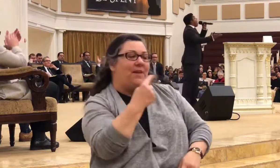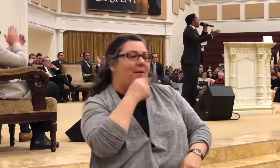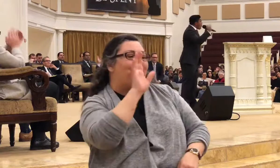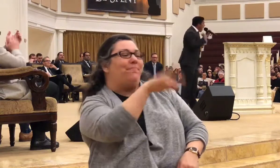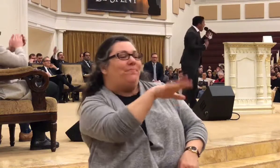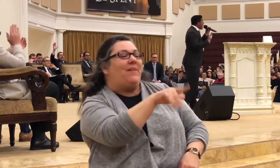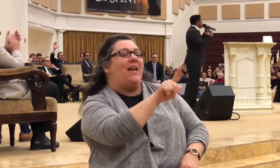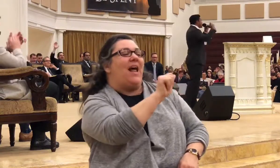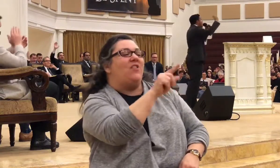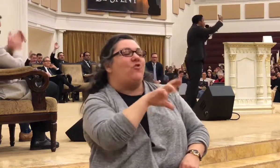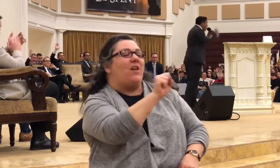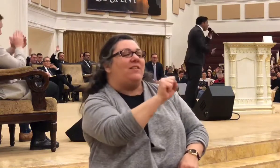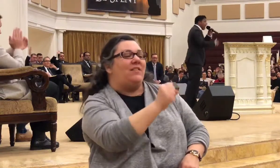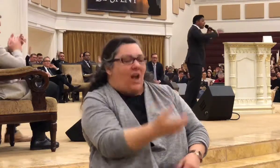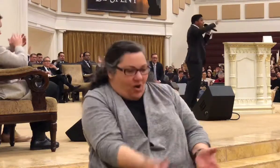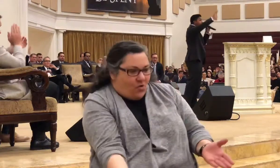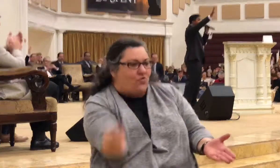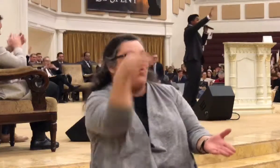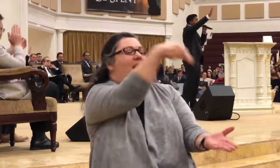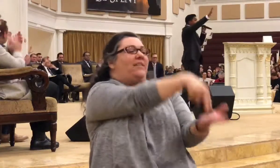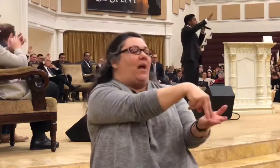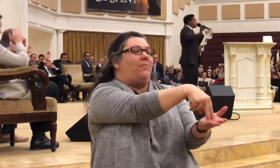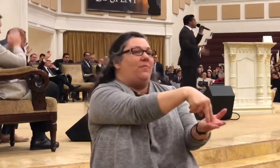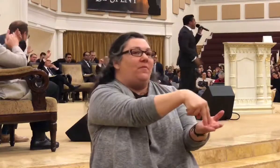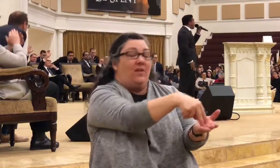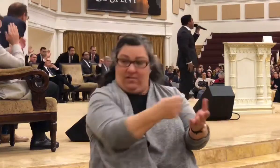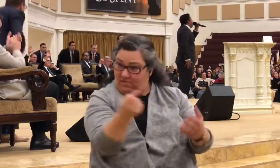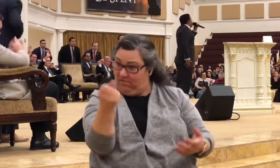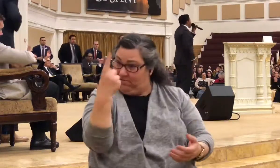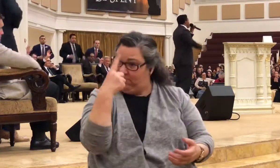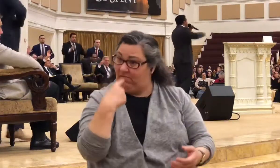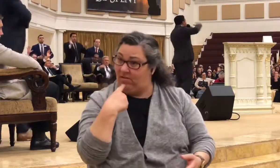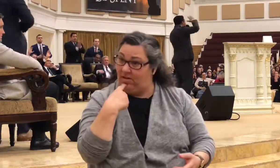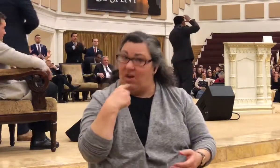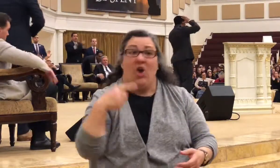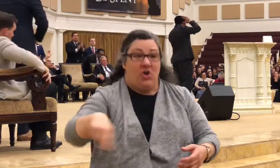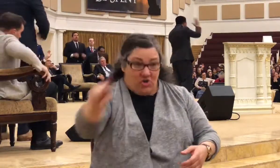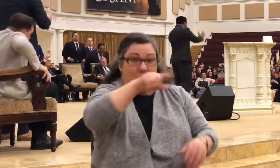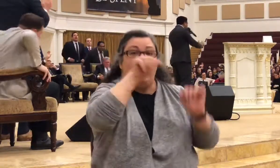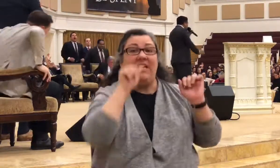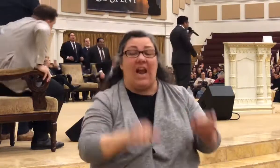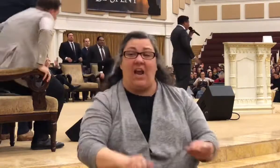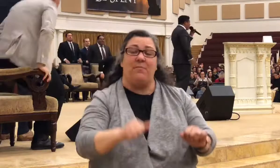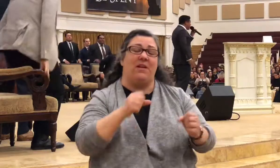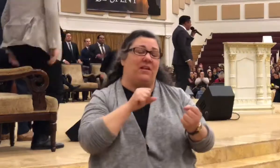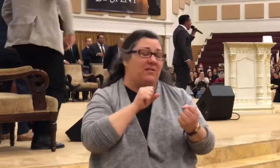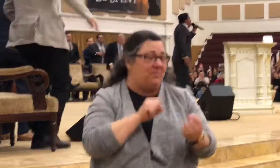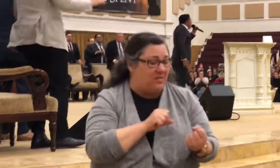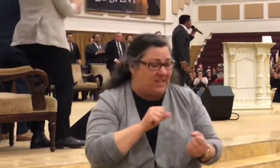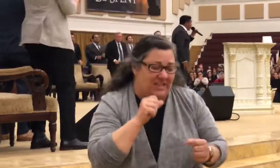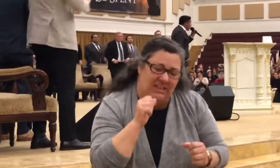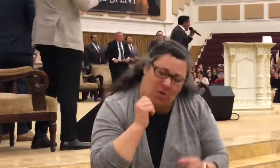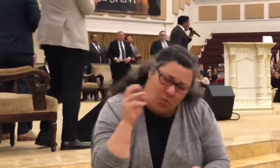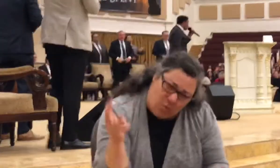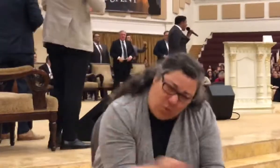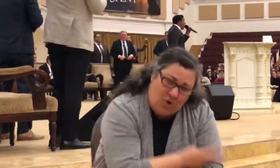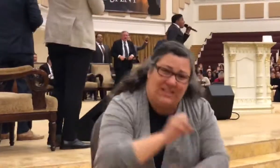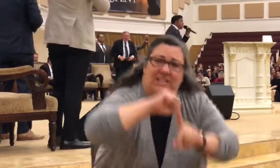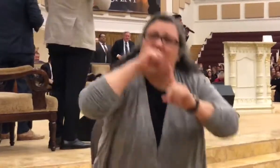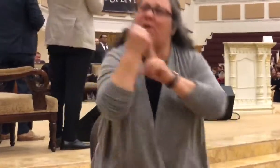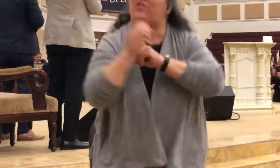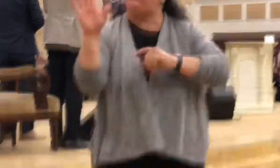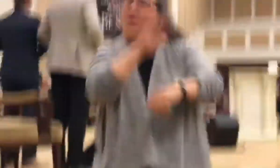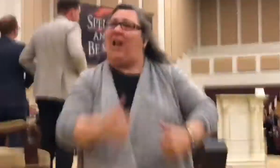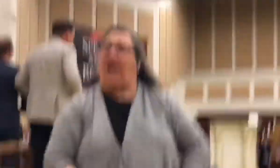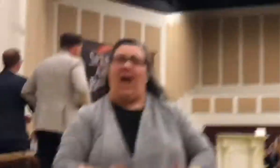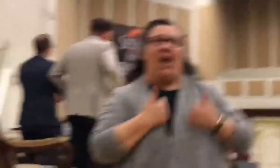"Lazarus, arise." Right? I don't know if you're hearing what I'm saying, but you could be going through the worst situation of your life.